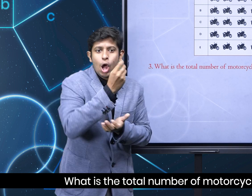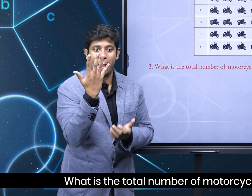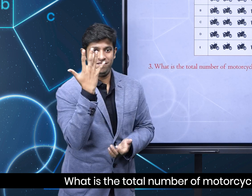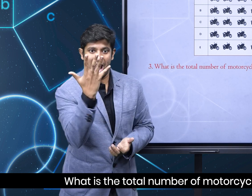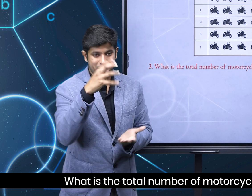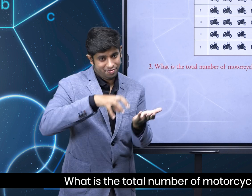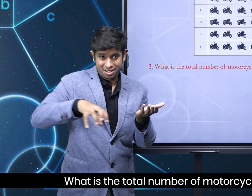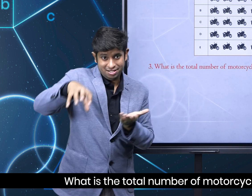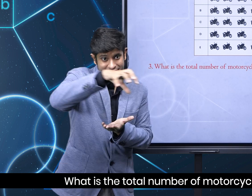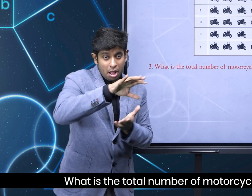5 villages?